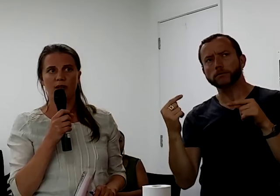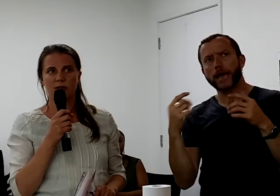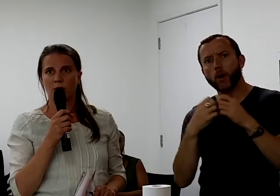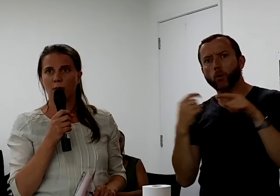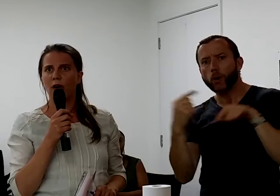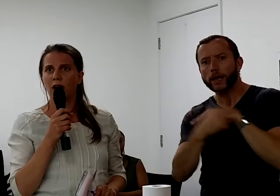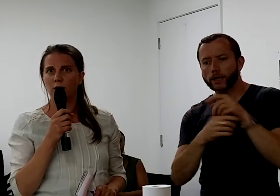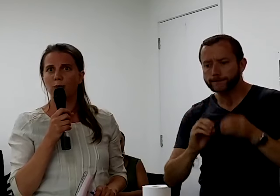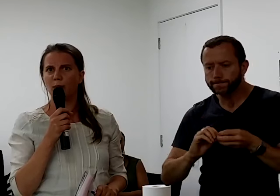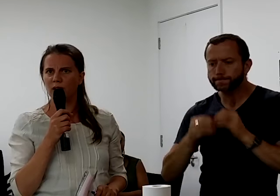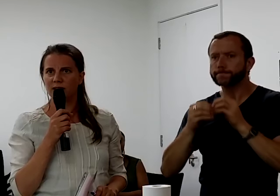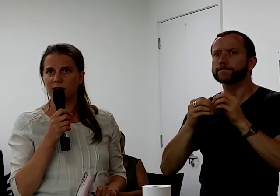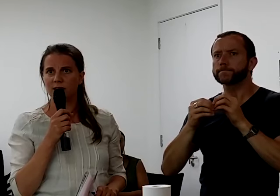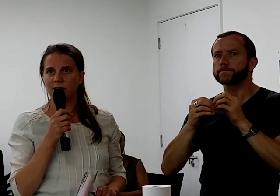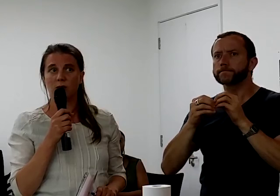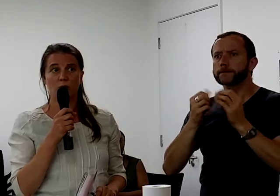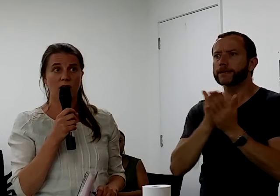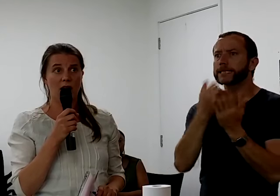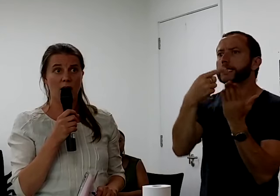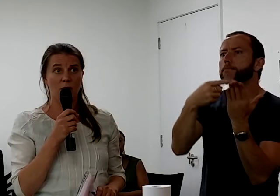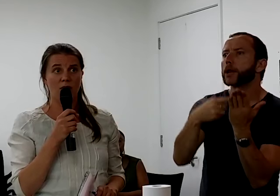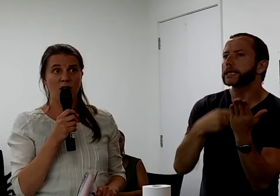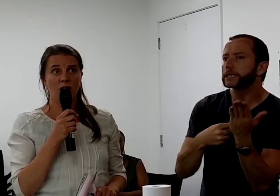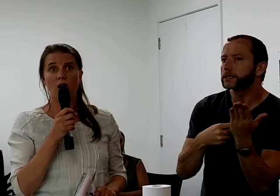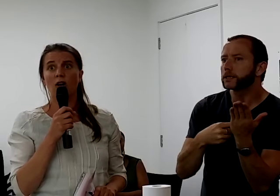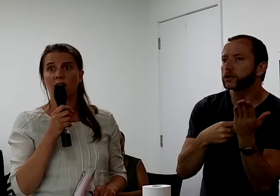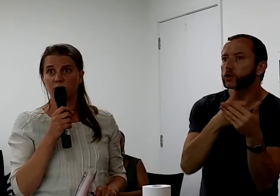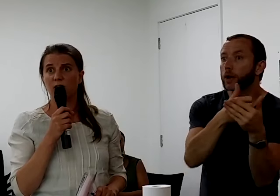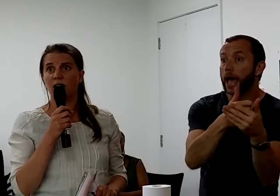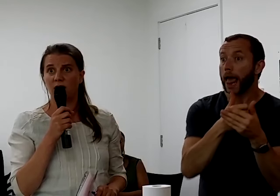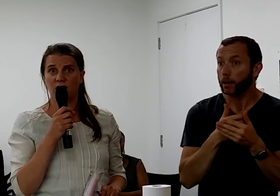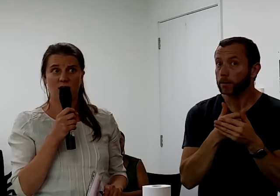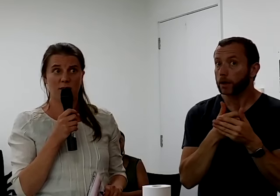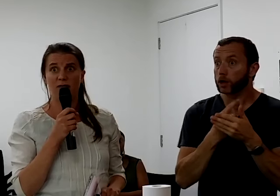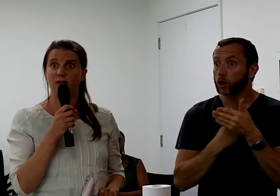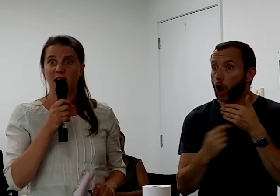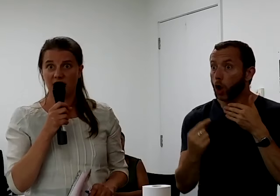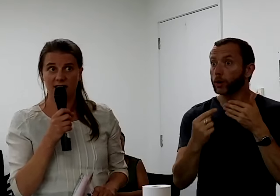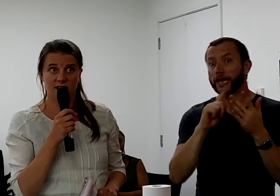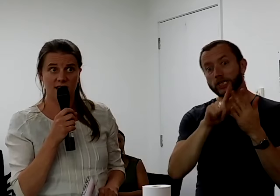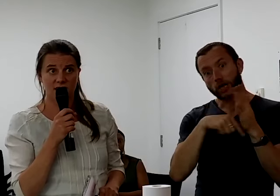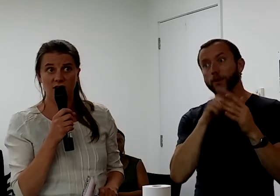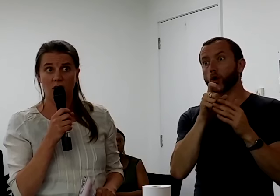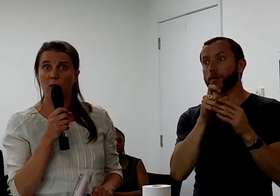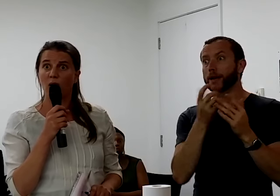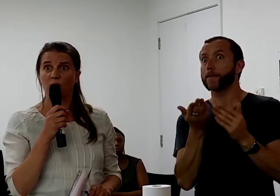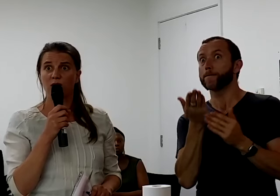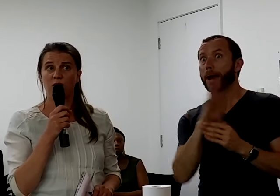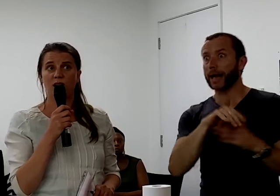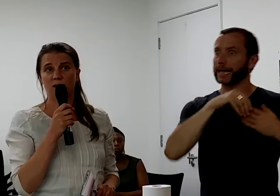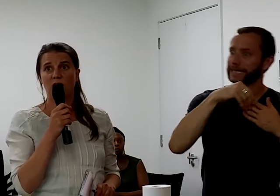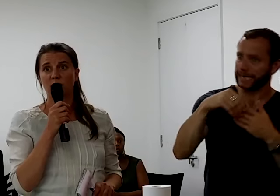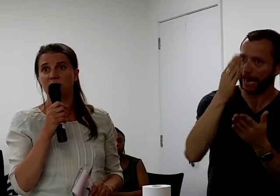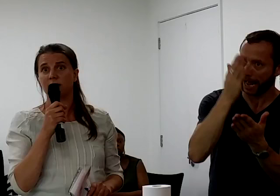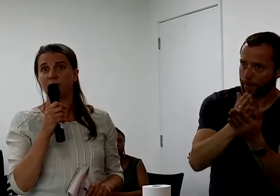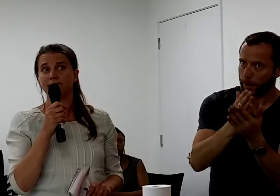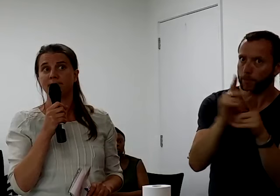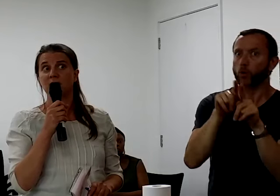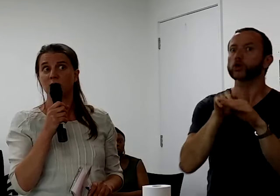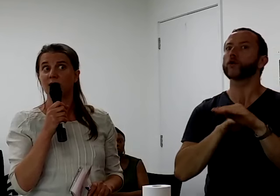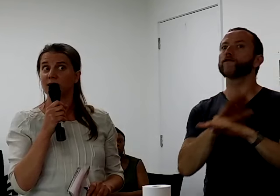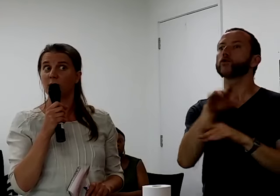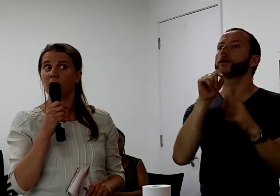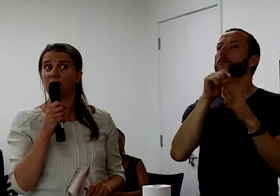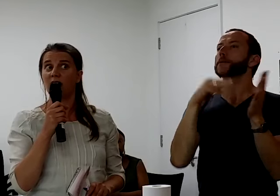come up with some really good policies that will help not only to get Jeremy re-elected as leader, but also as a prime